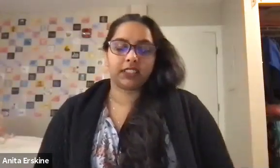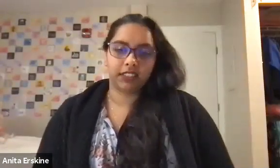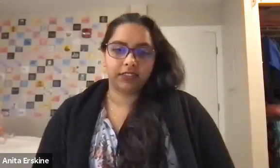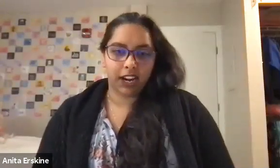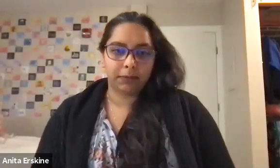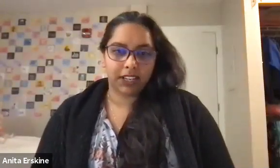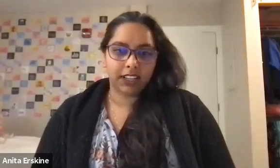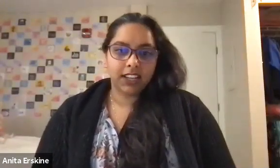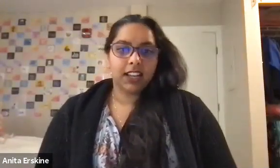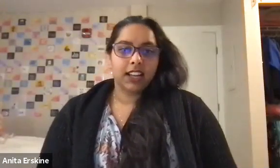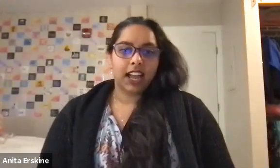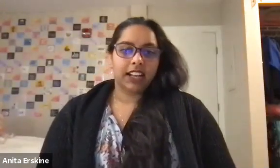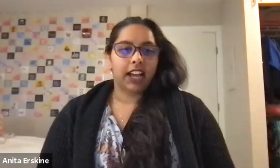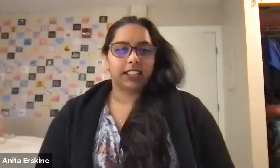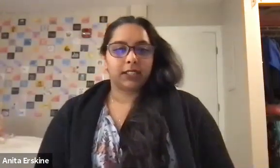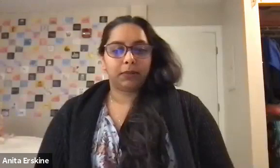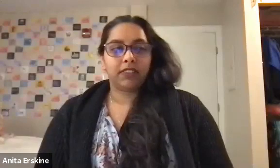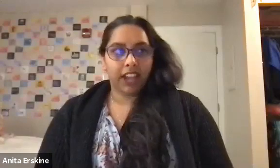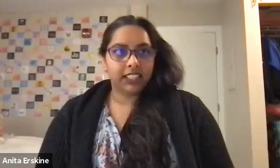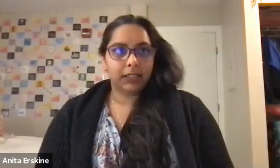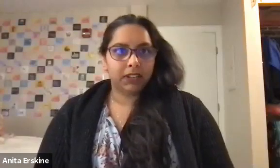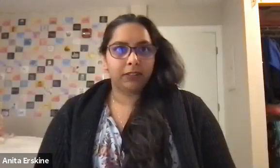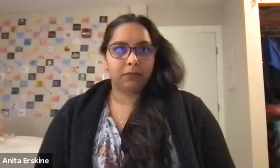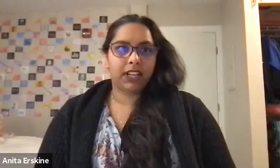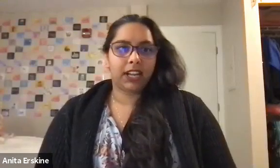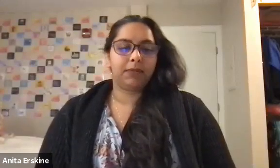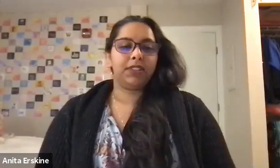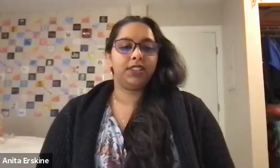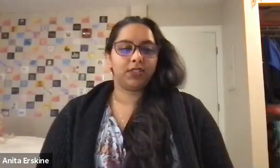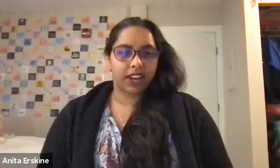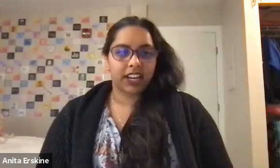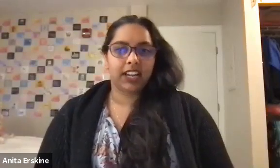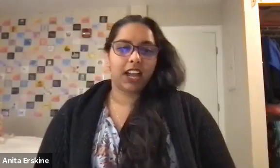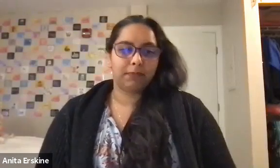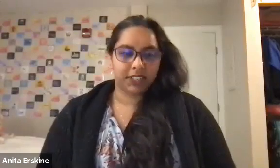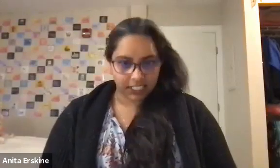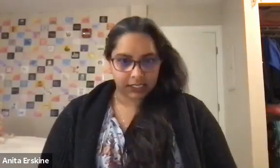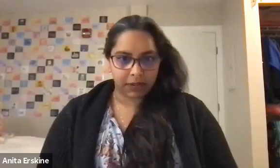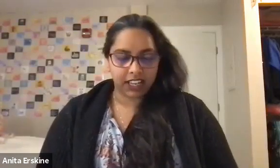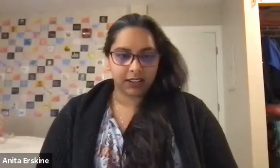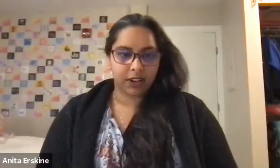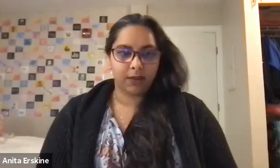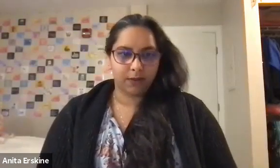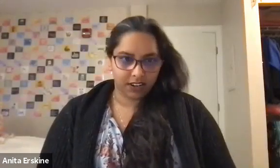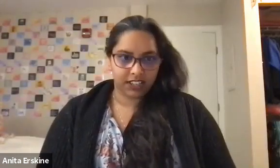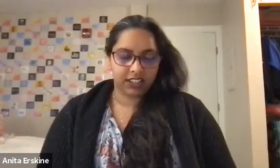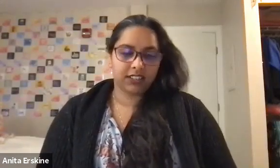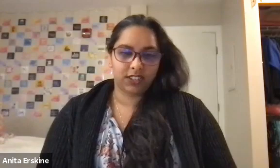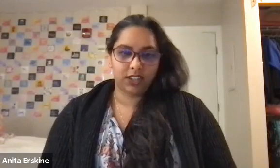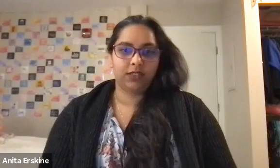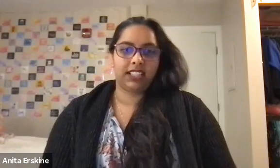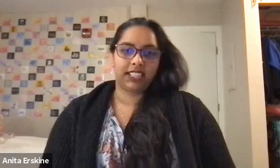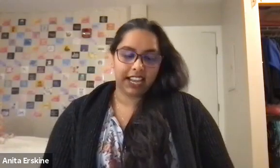the physical environment, and it has prevented me from being able to join in and participate the way I